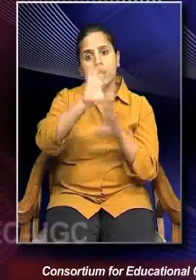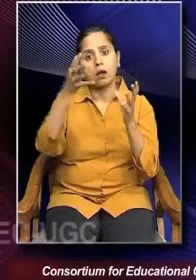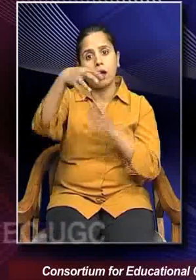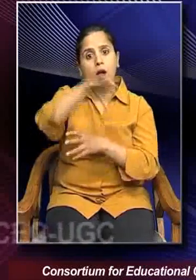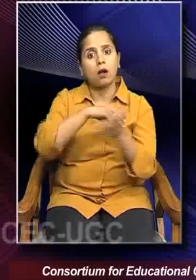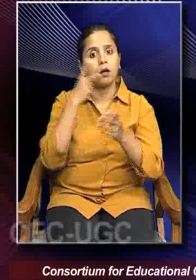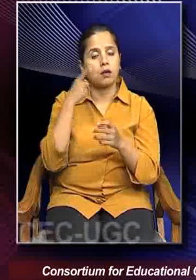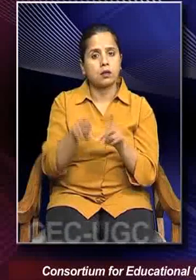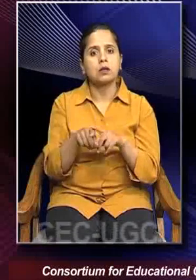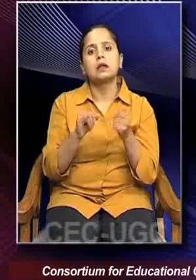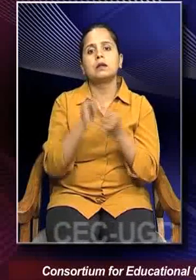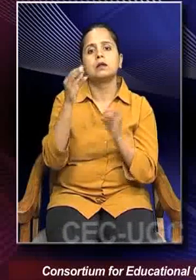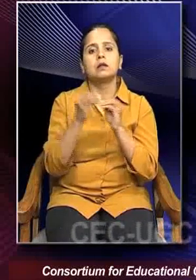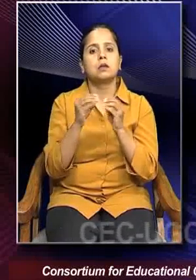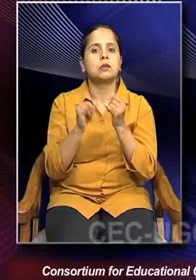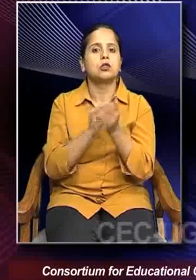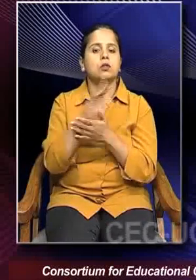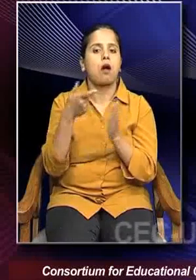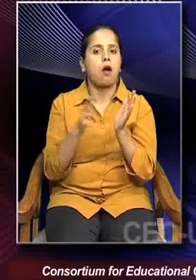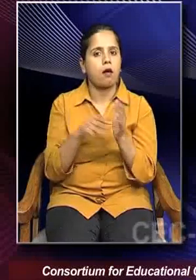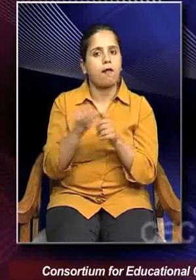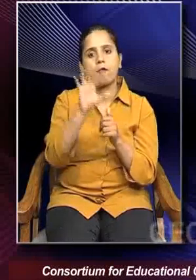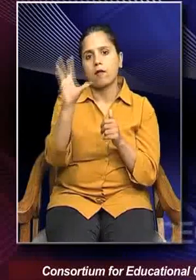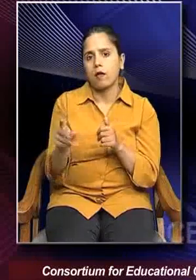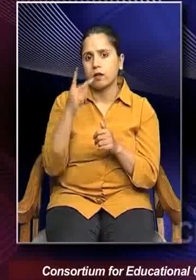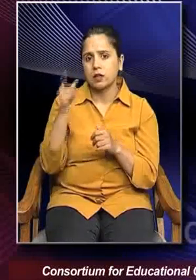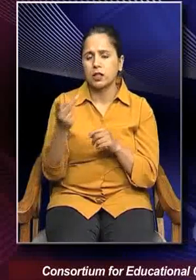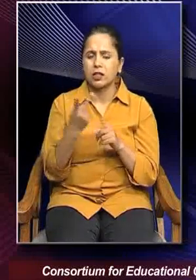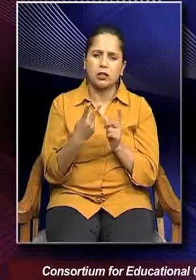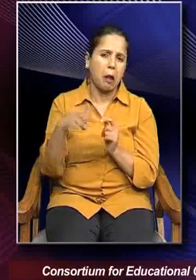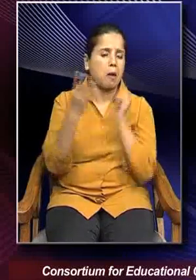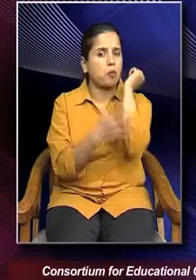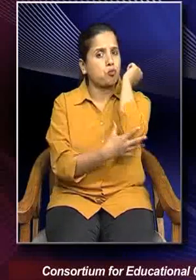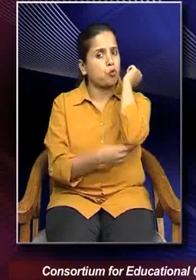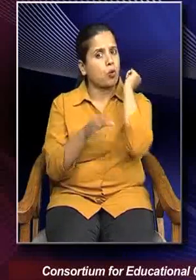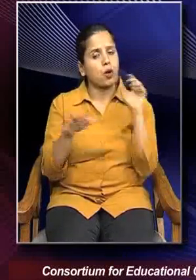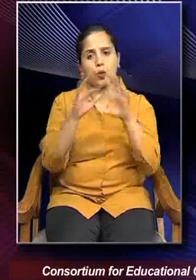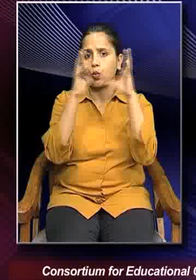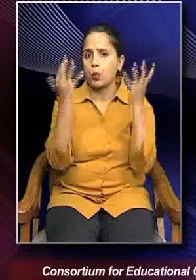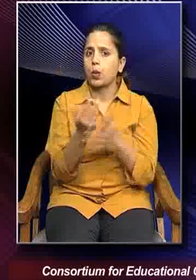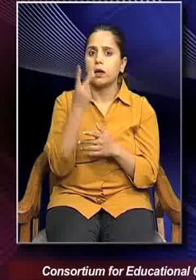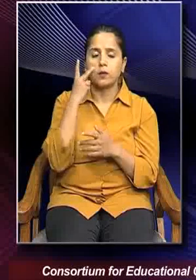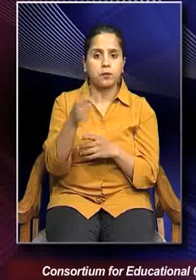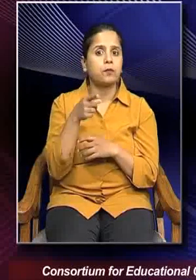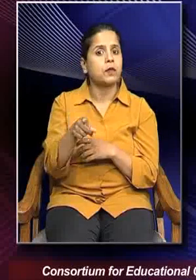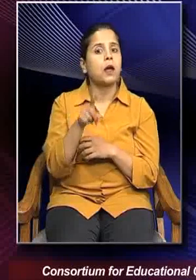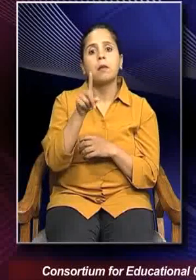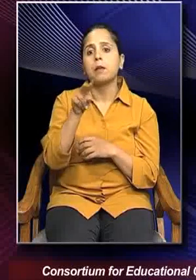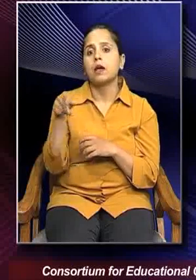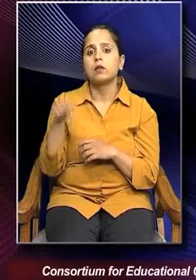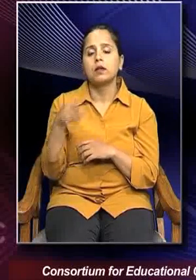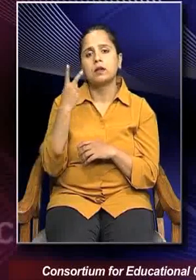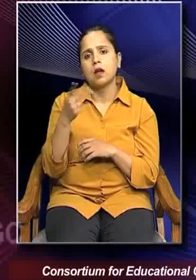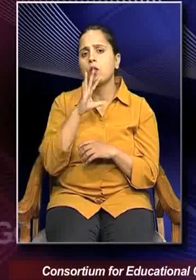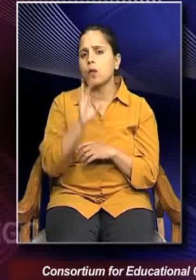from the sub-Saharan Africa. So these are extremely poor nations in the world. So basically, which means that